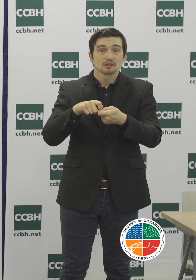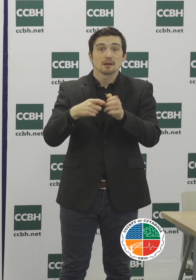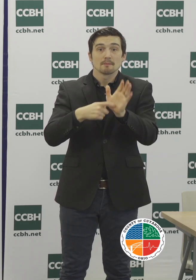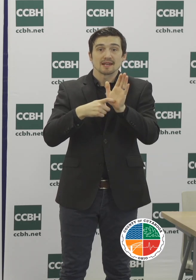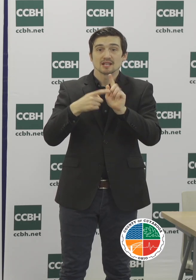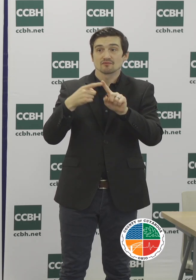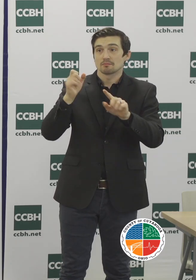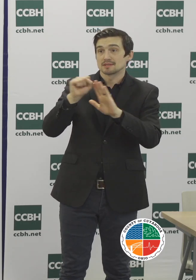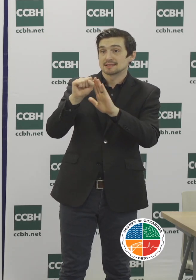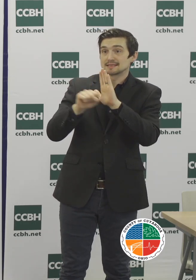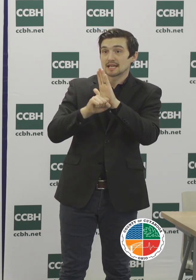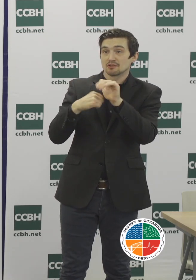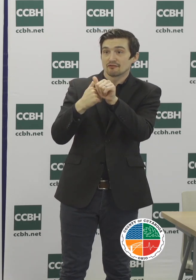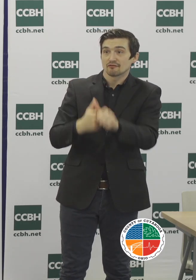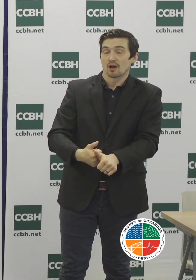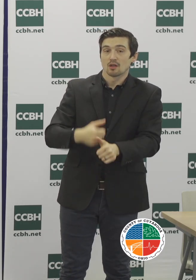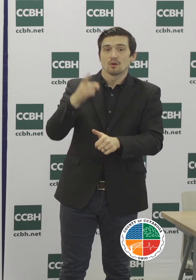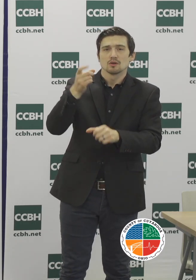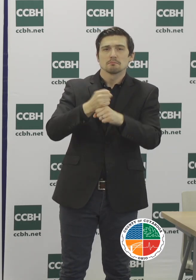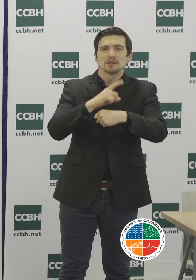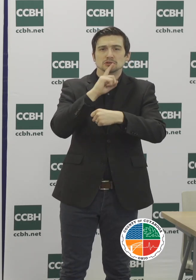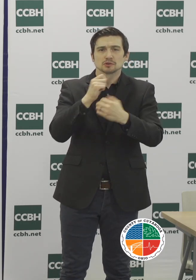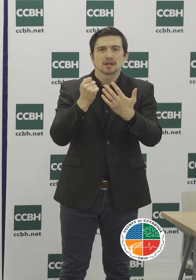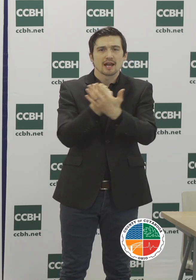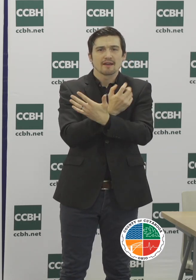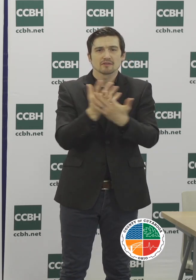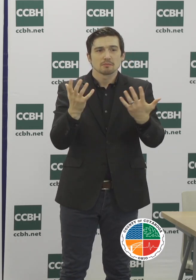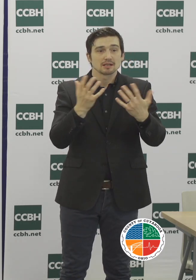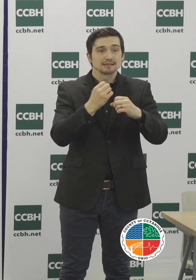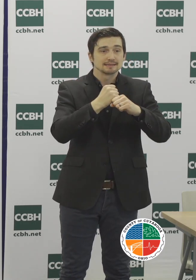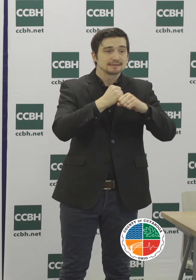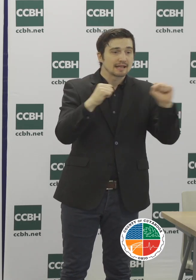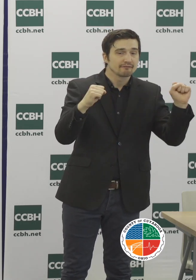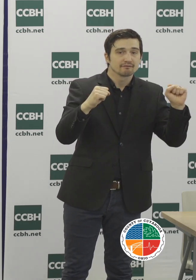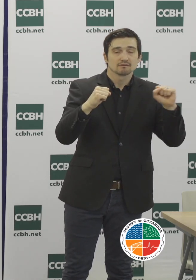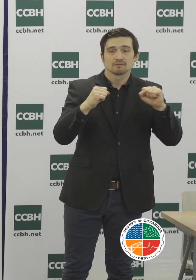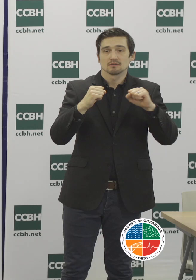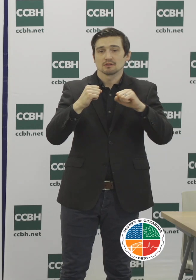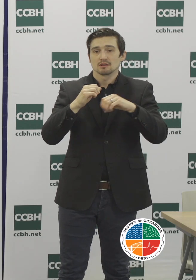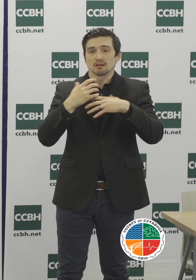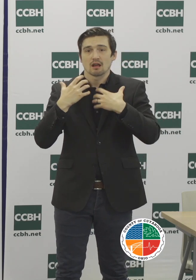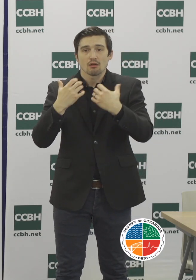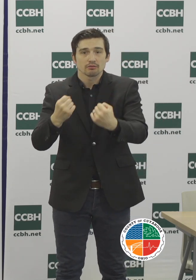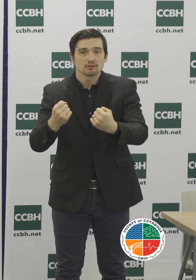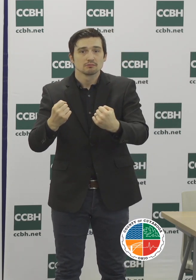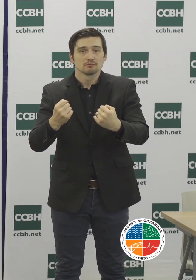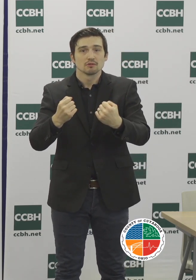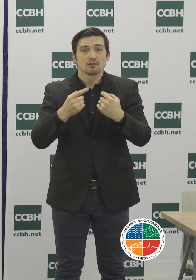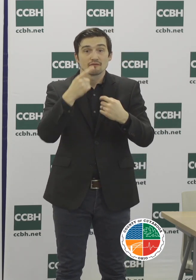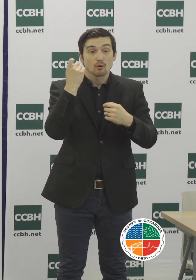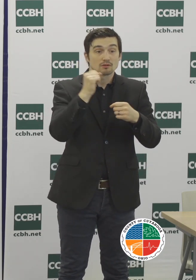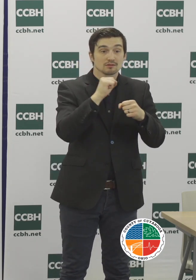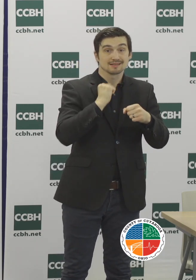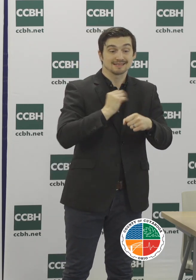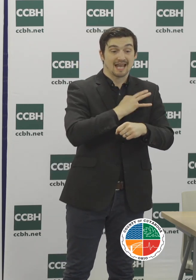practices to guide businesses towards safe and healthy outcomes for both their staff and their customers. You can visit